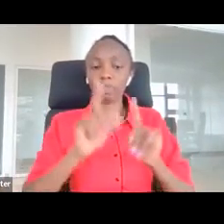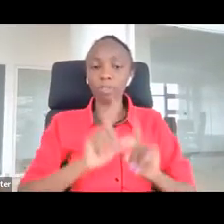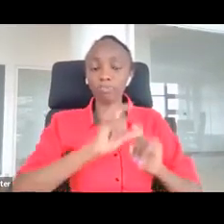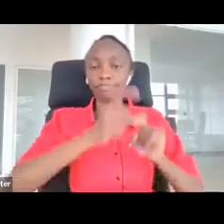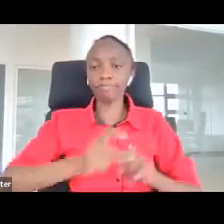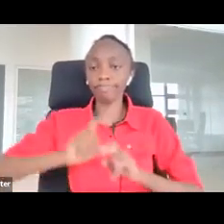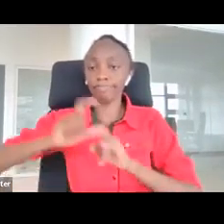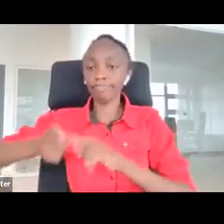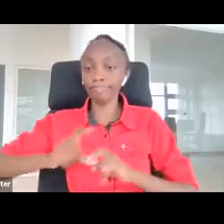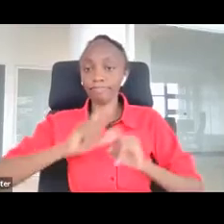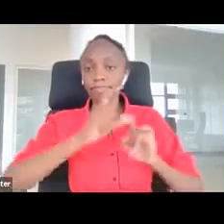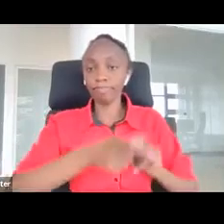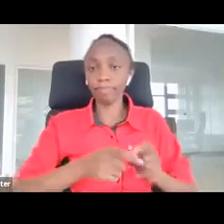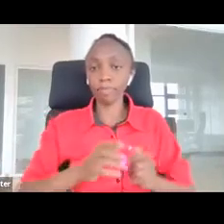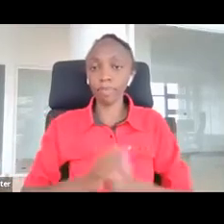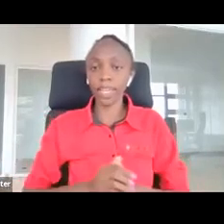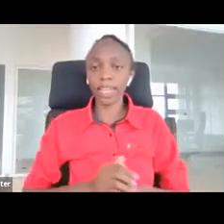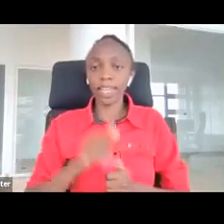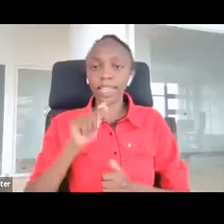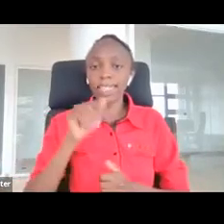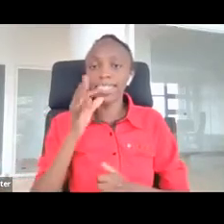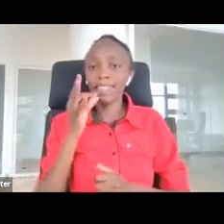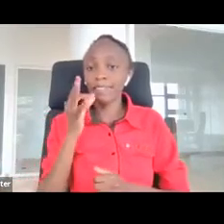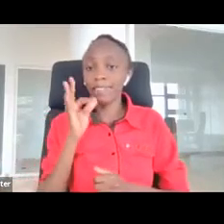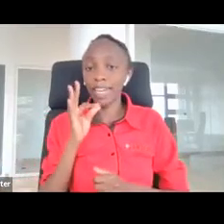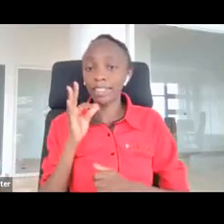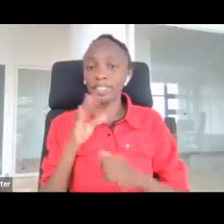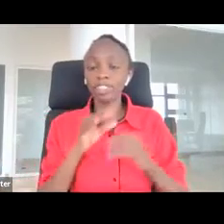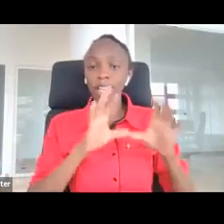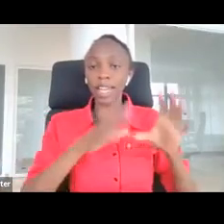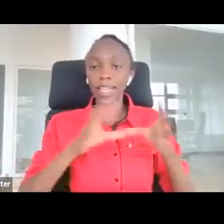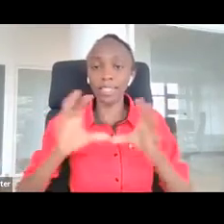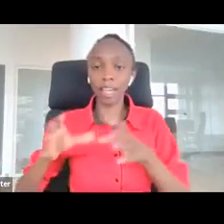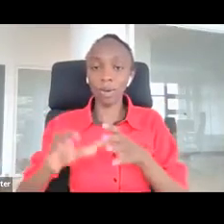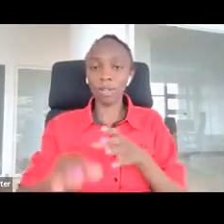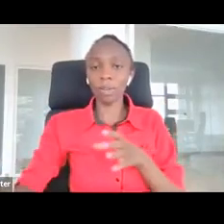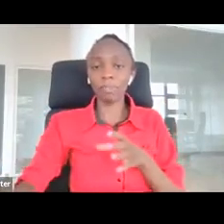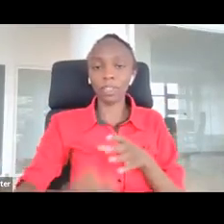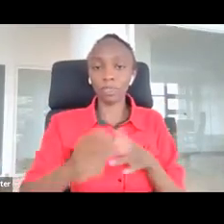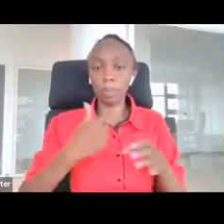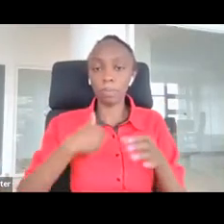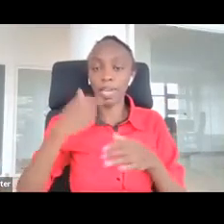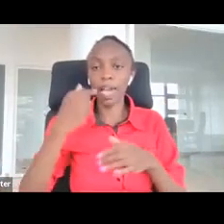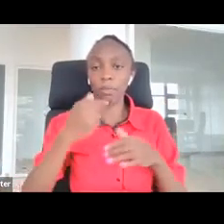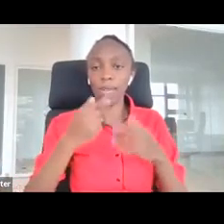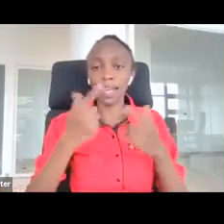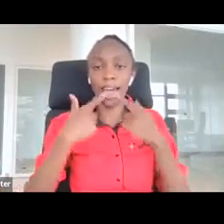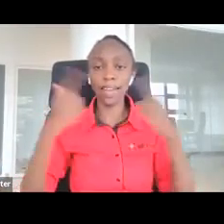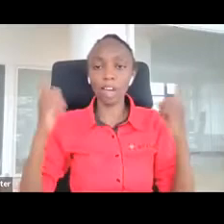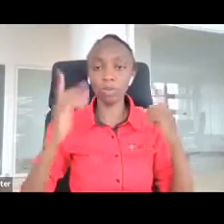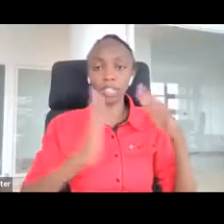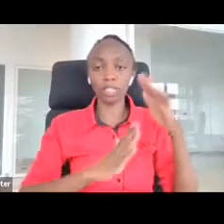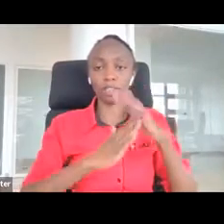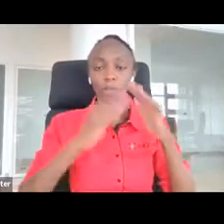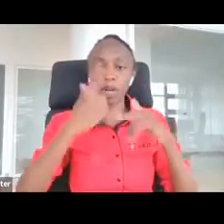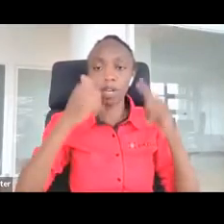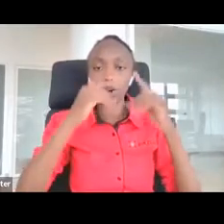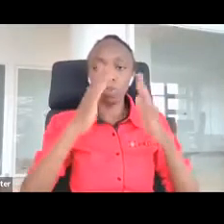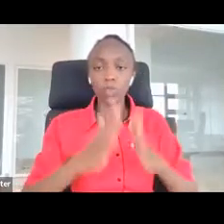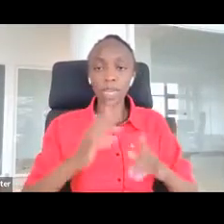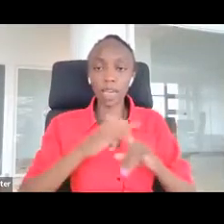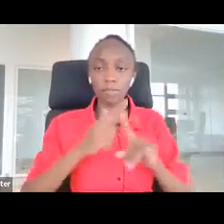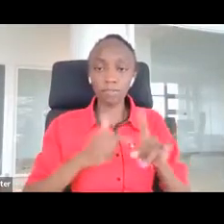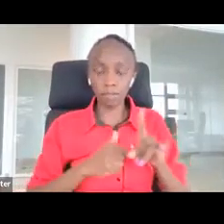And this is the French category. And I'm going to announce the grand prize winner from the primary